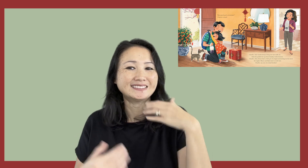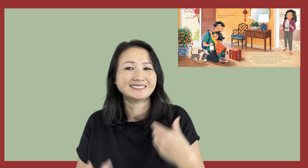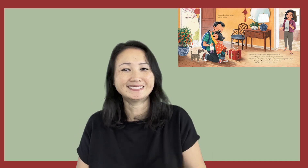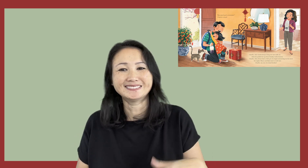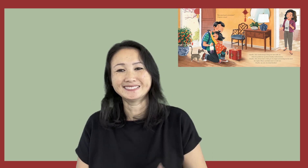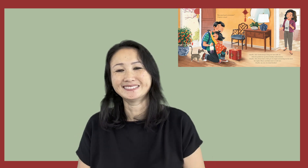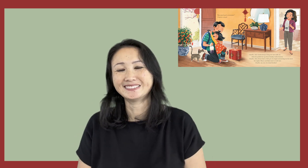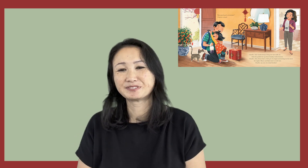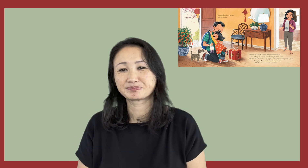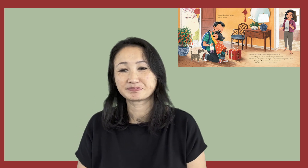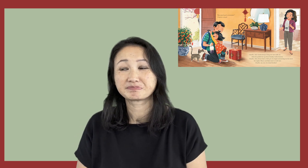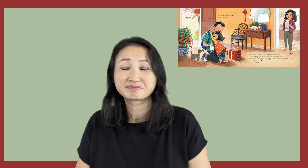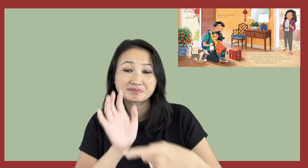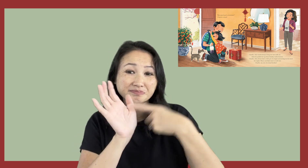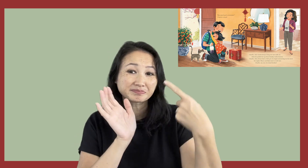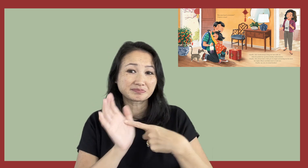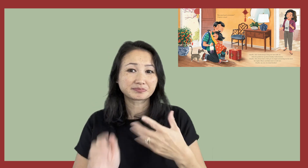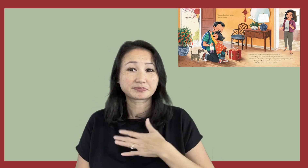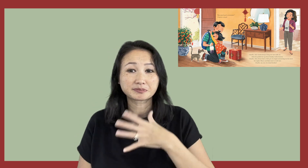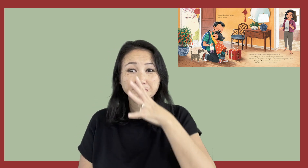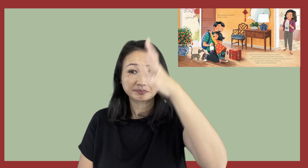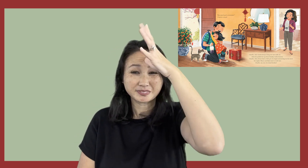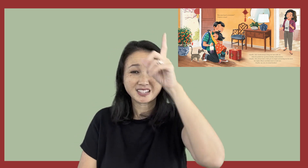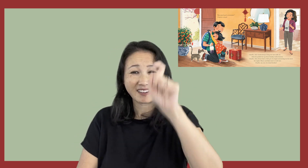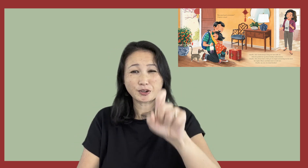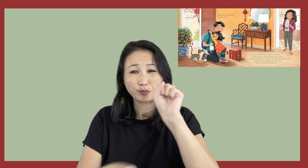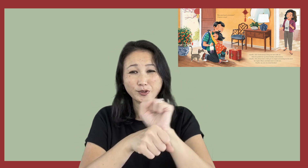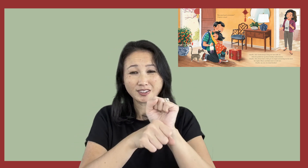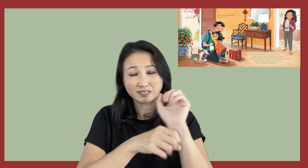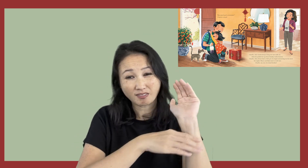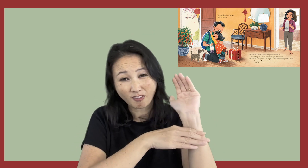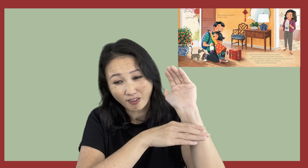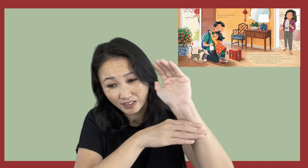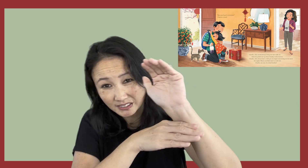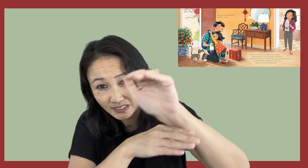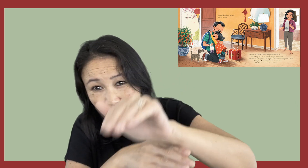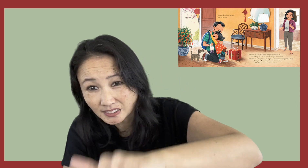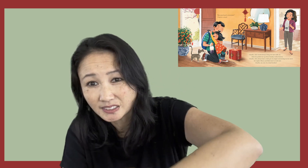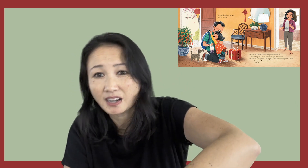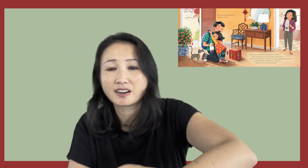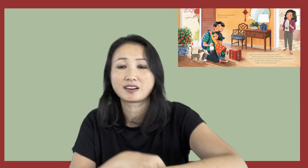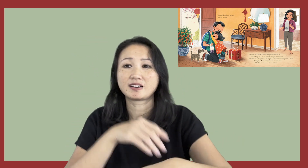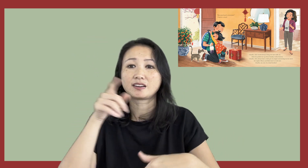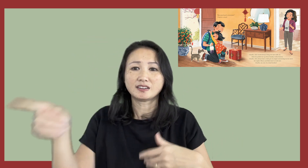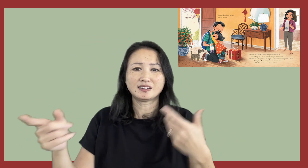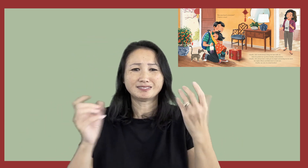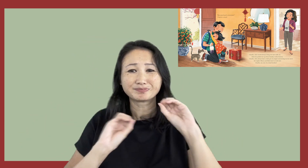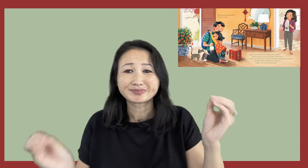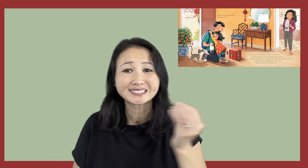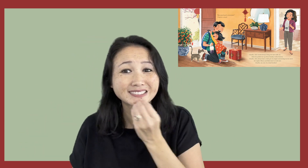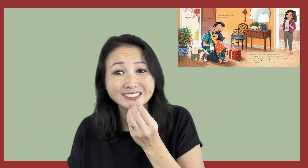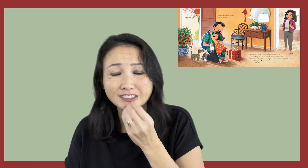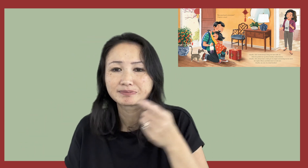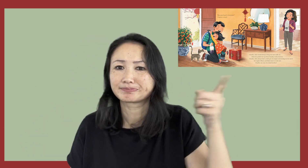Charlie, who always had a wide pot of congee simmering on the stove the nights Mama and Baba had to work